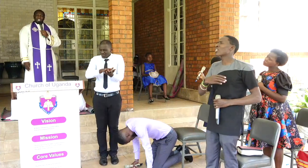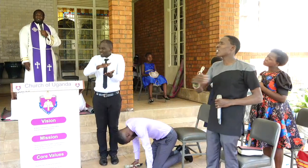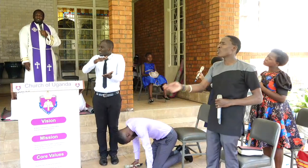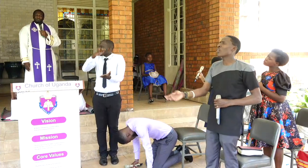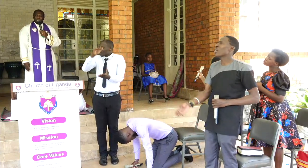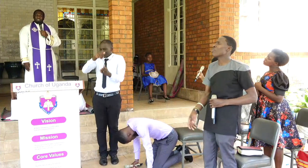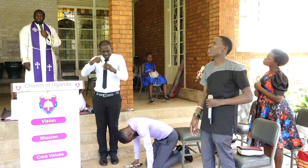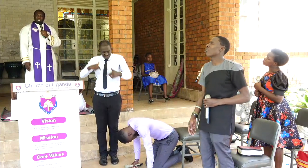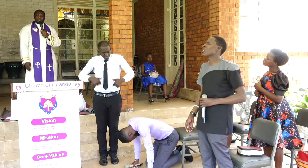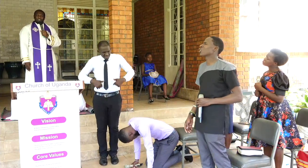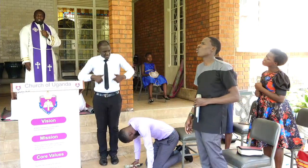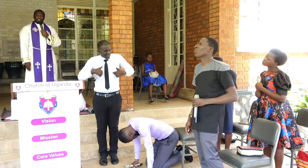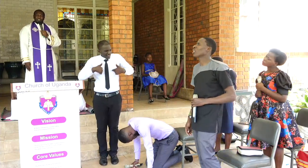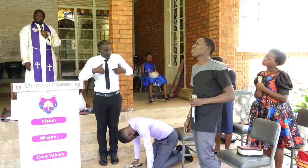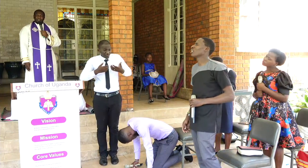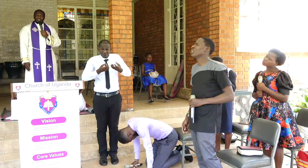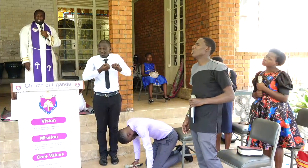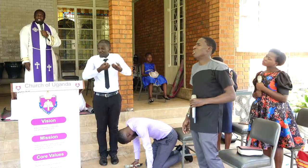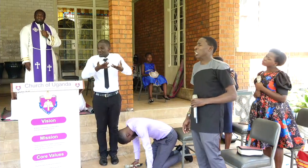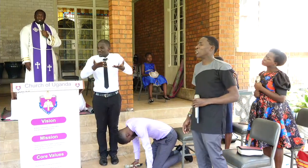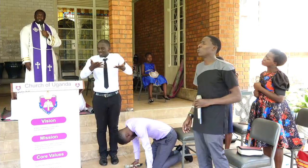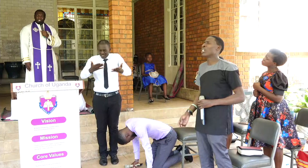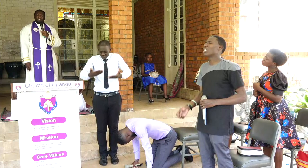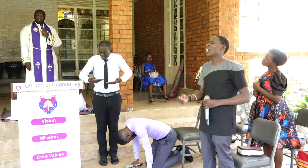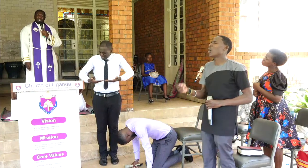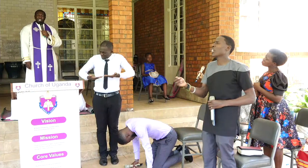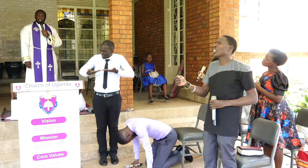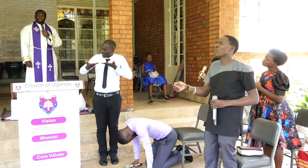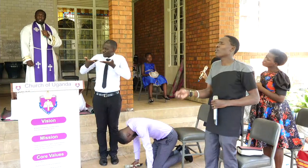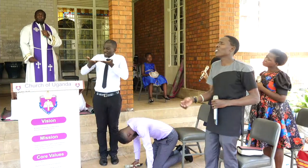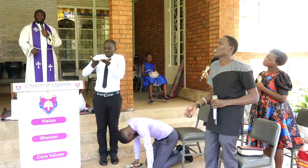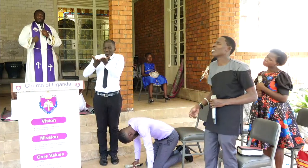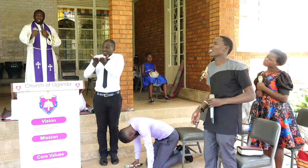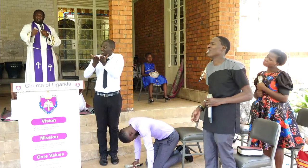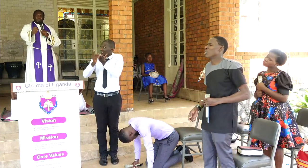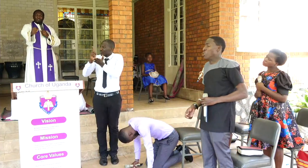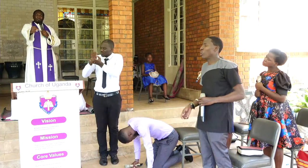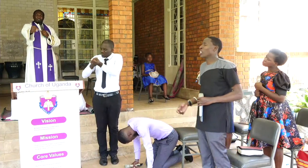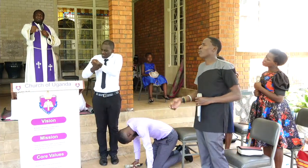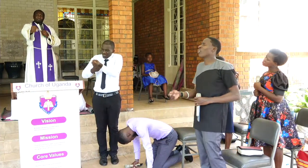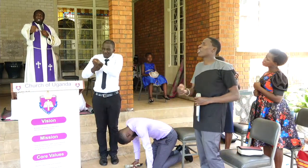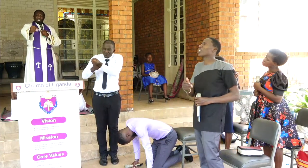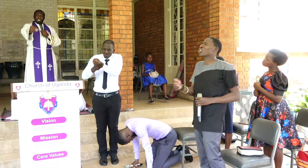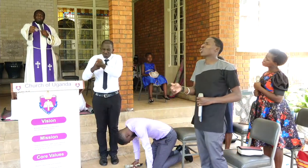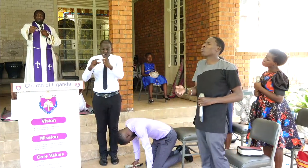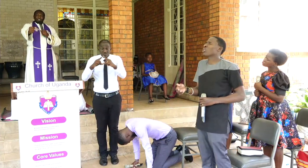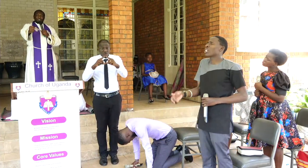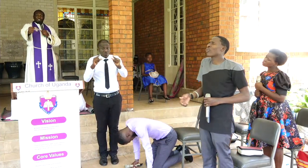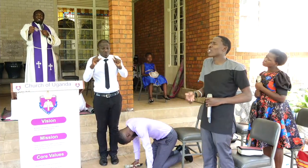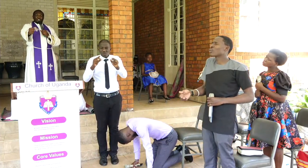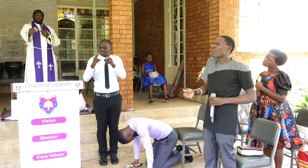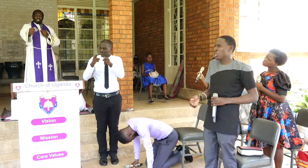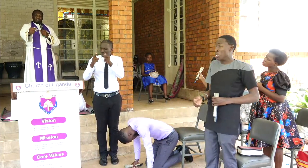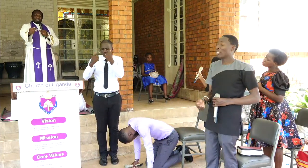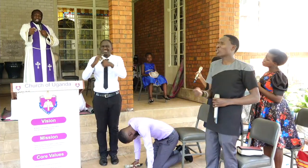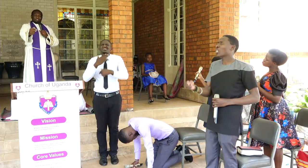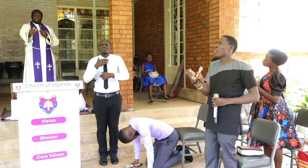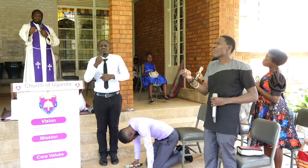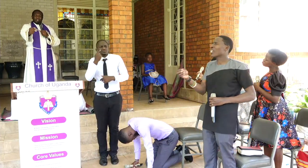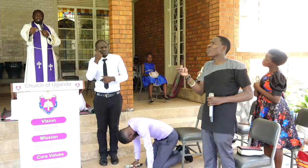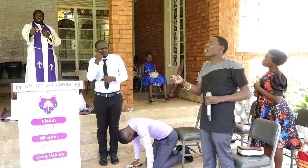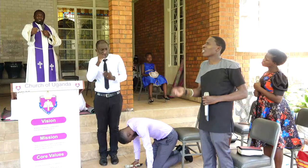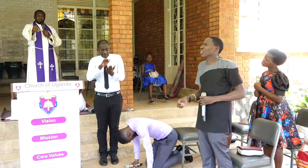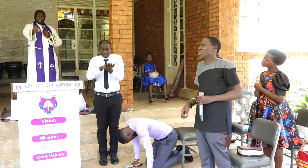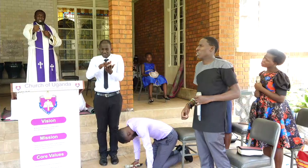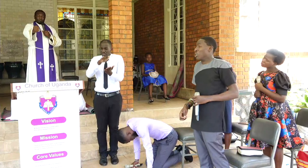in the lives of men that have given themselves to serve you, to support words of hope. We want to see your glory in the life